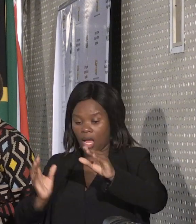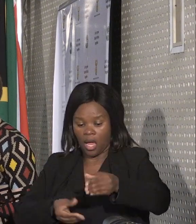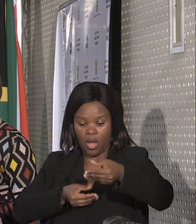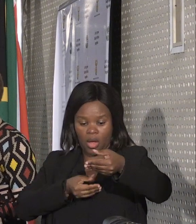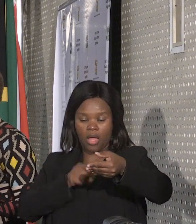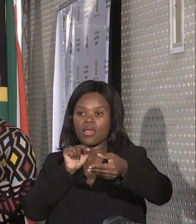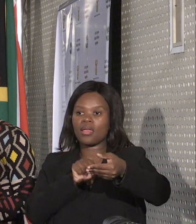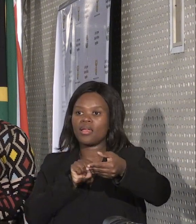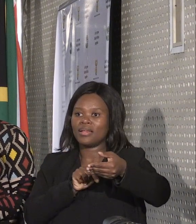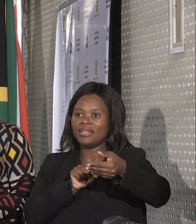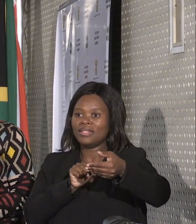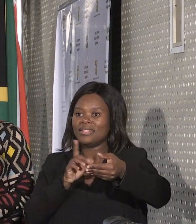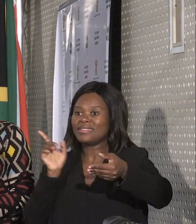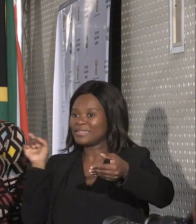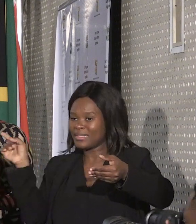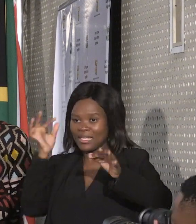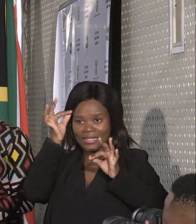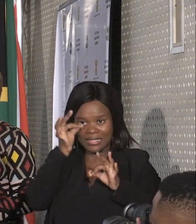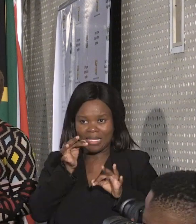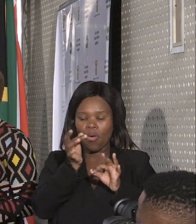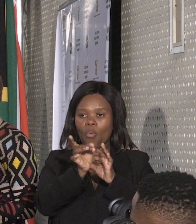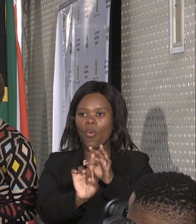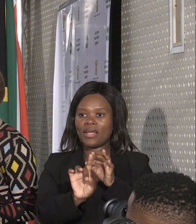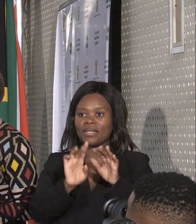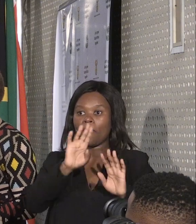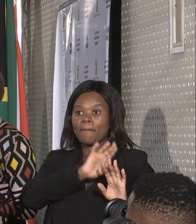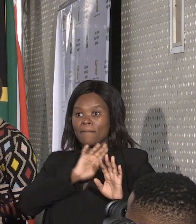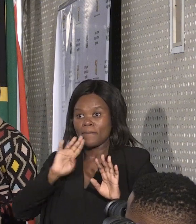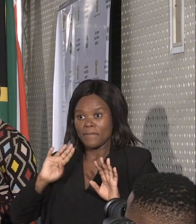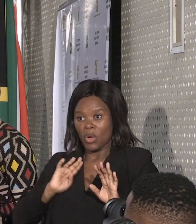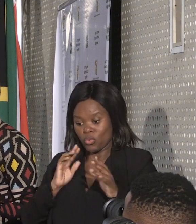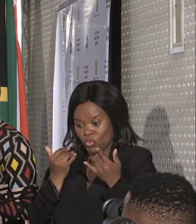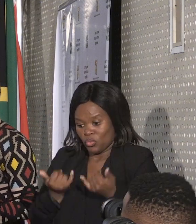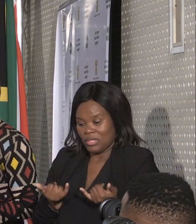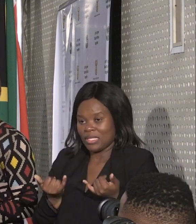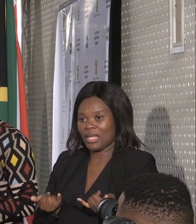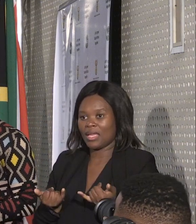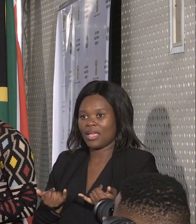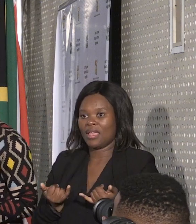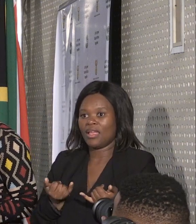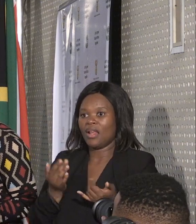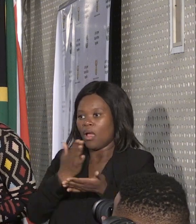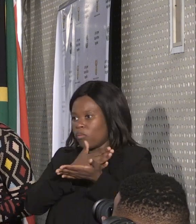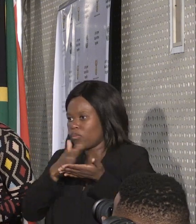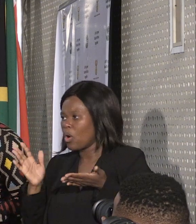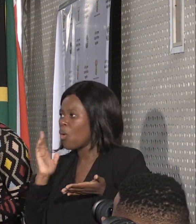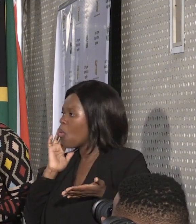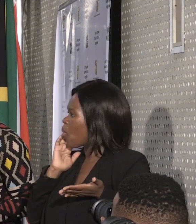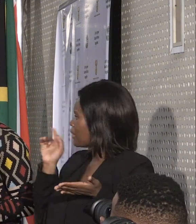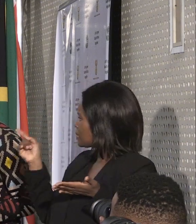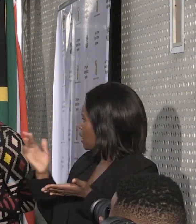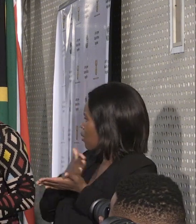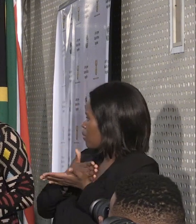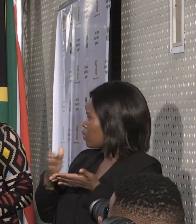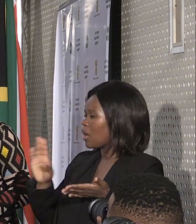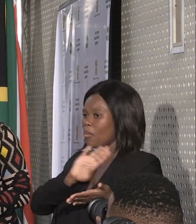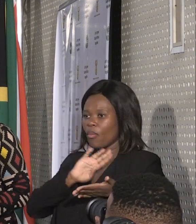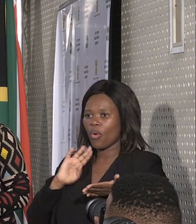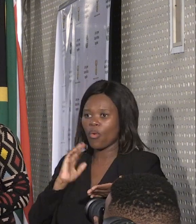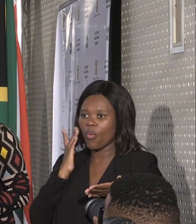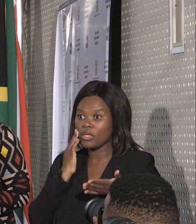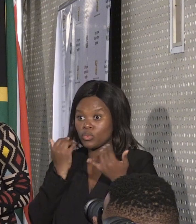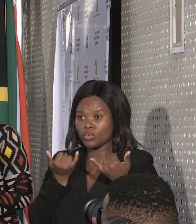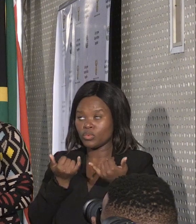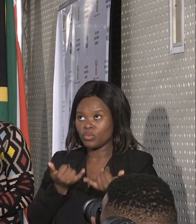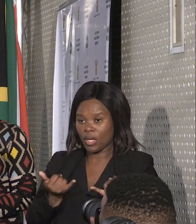ukuthi aze athathe isinqumo sokuthi i-board namhlanje uyayisusa. Ususeni namhlanje orizolo suse